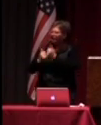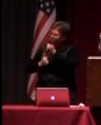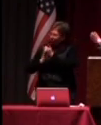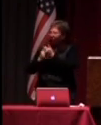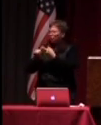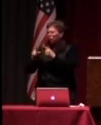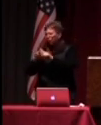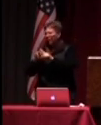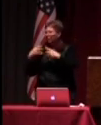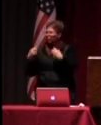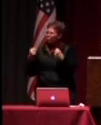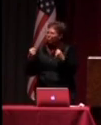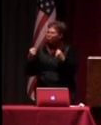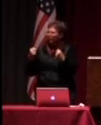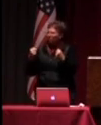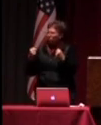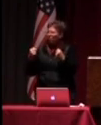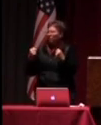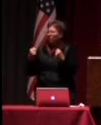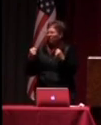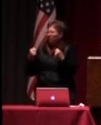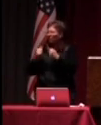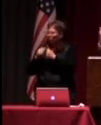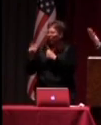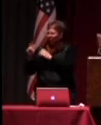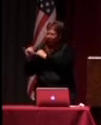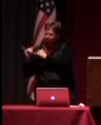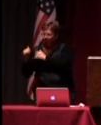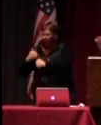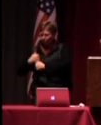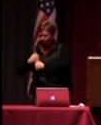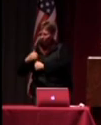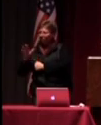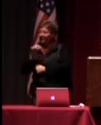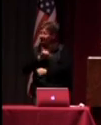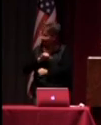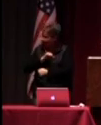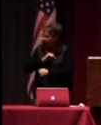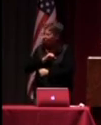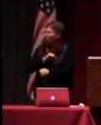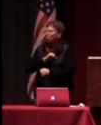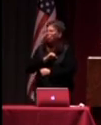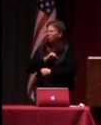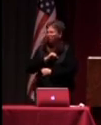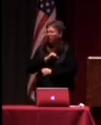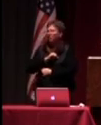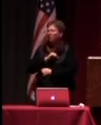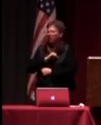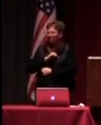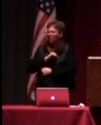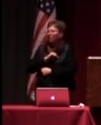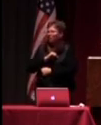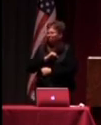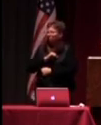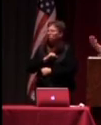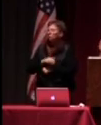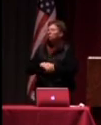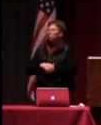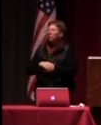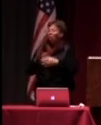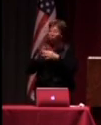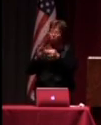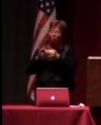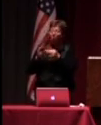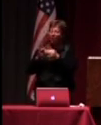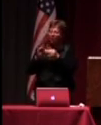to friends, his courage with his fellow soldiers, his attitude with the soldiers who served under him.